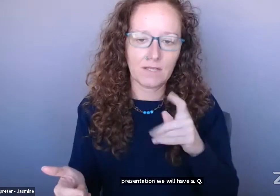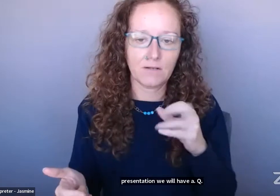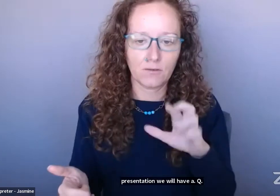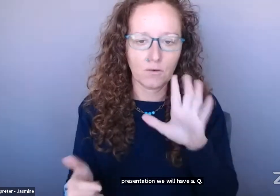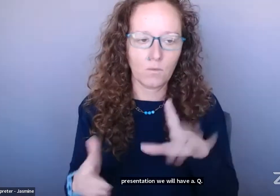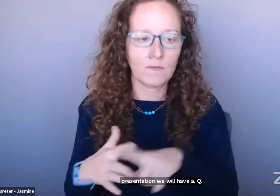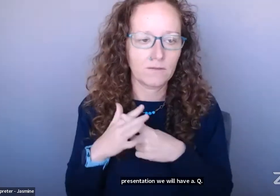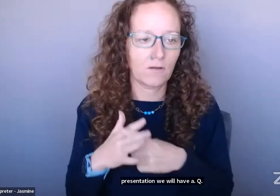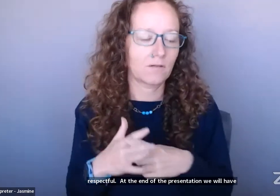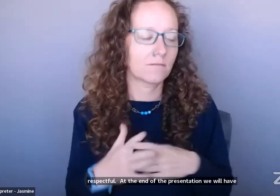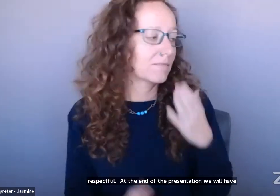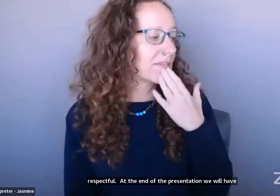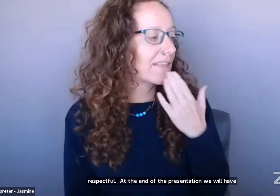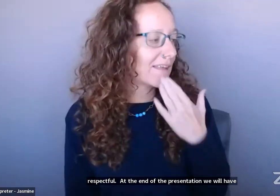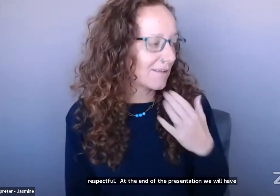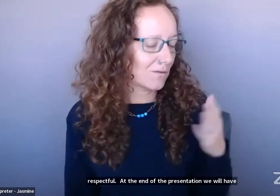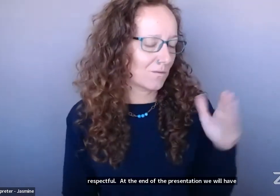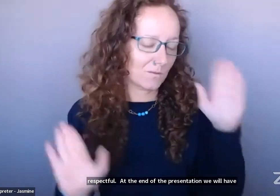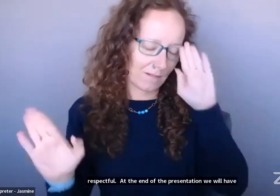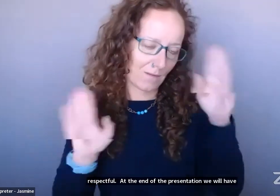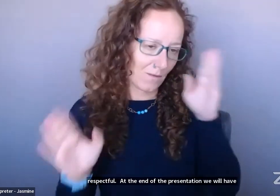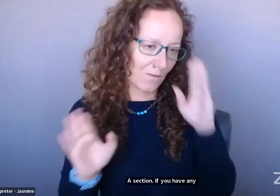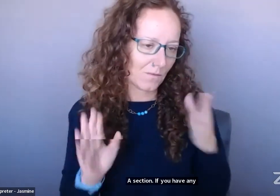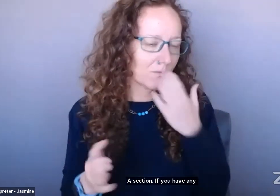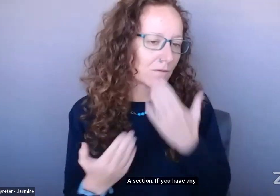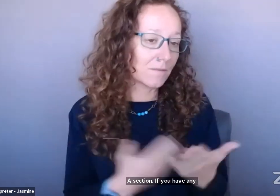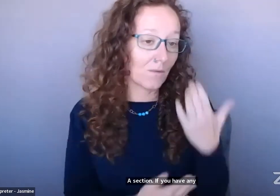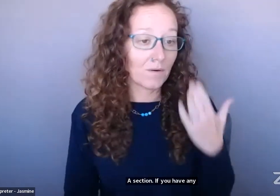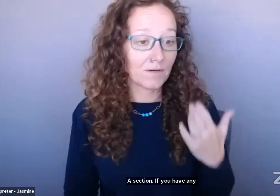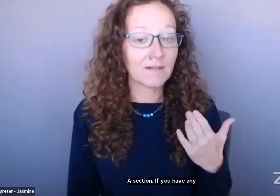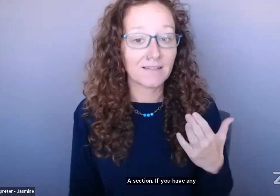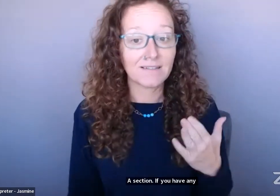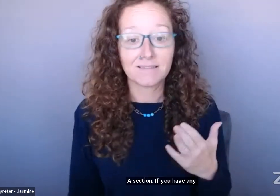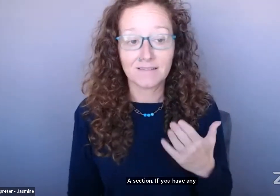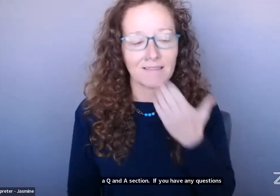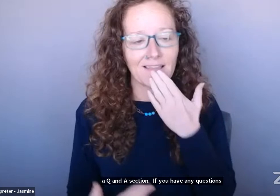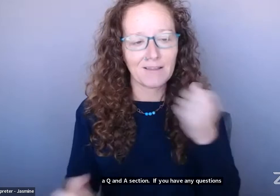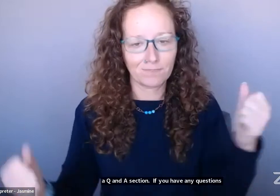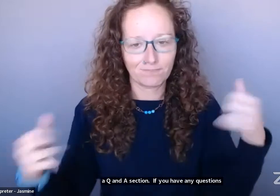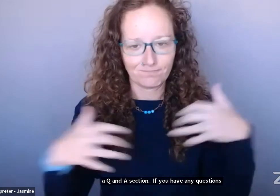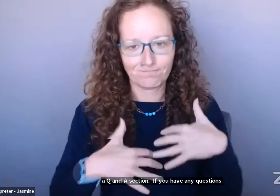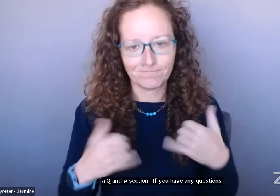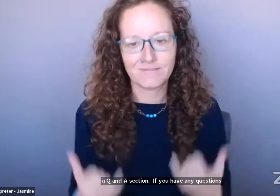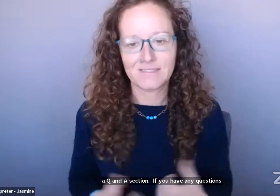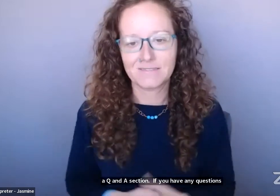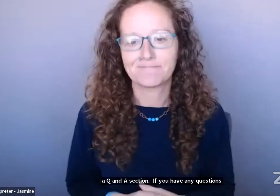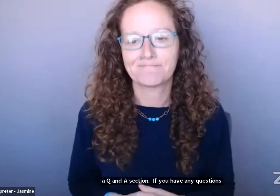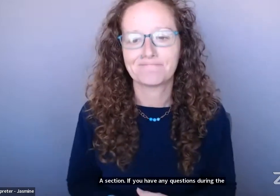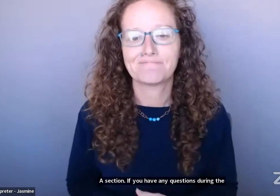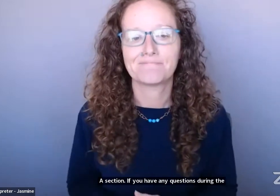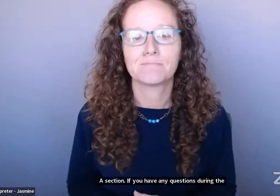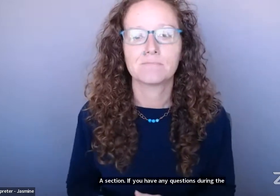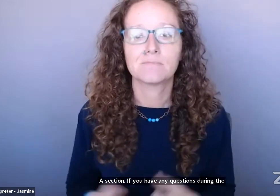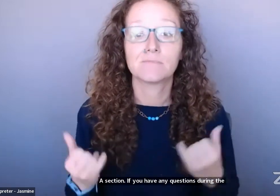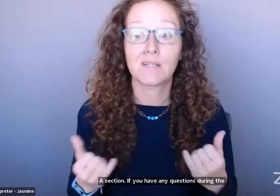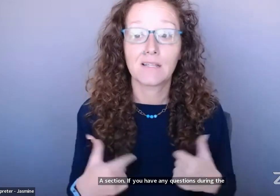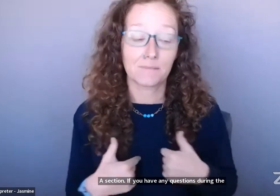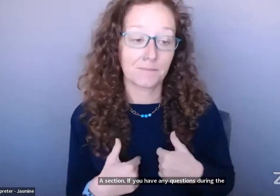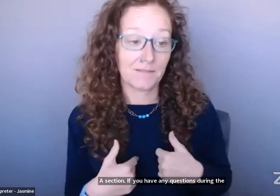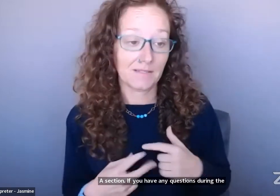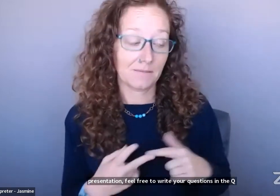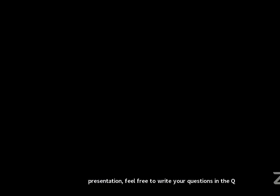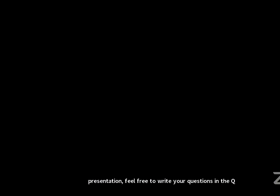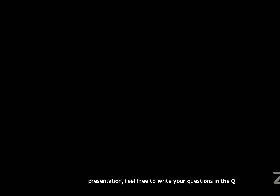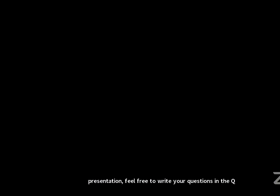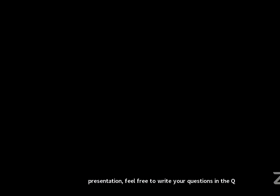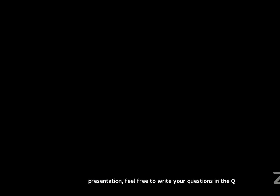Thank you, Carla. Hello, everyone. Good morning. Thank you all for joining us today. Today, me and my colleague will be